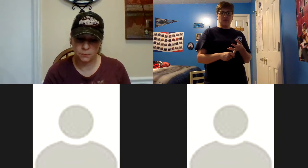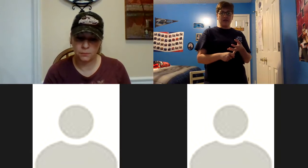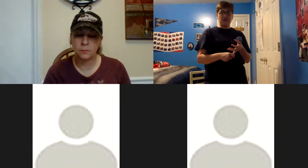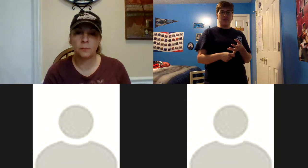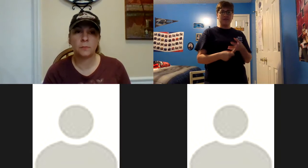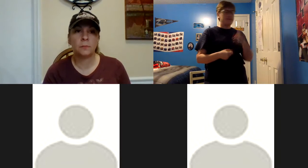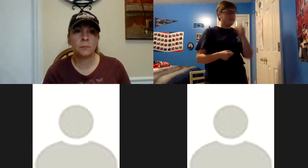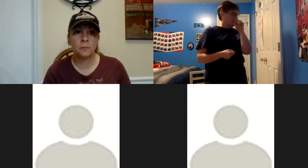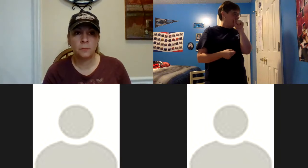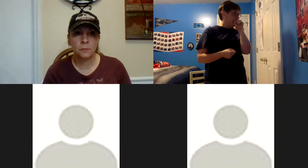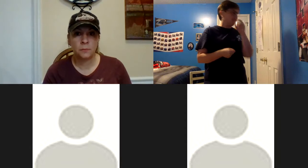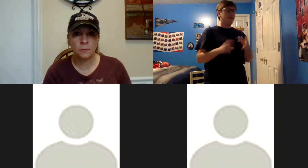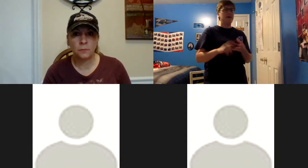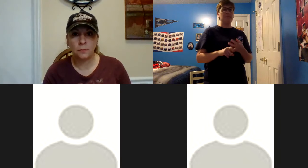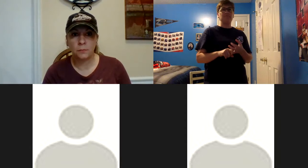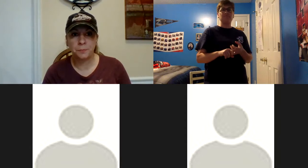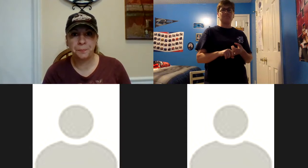the directions?